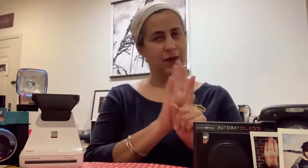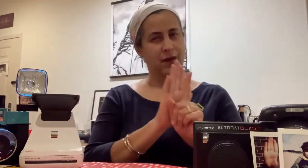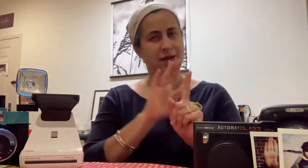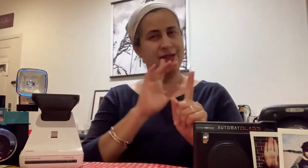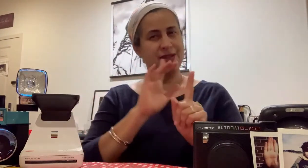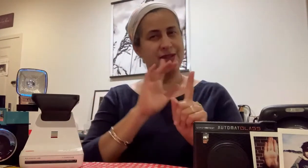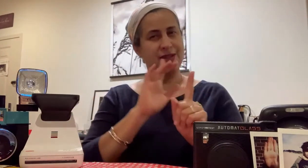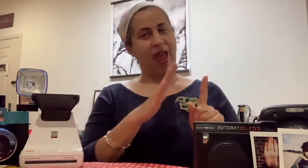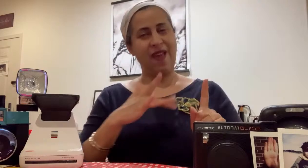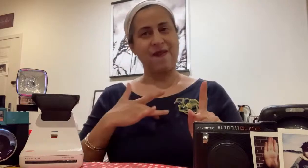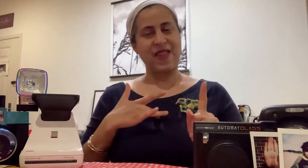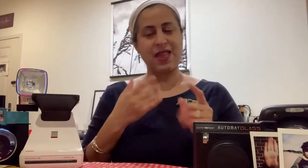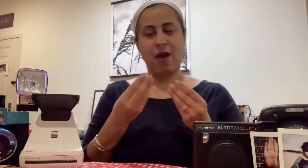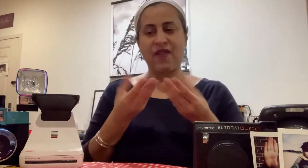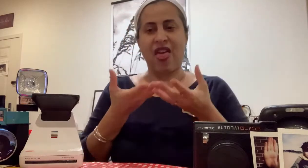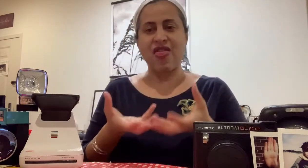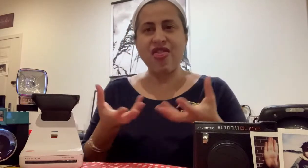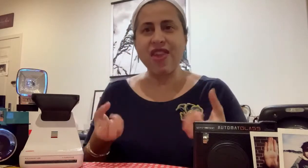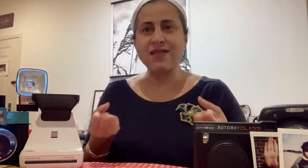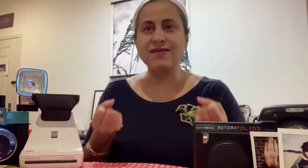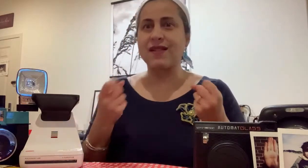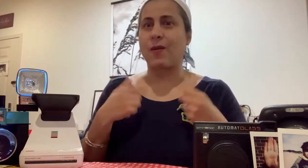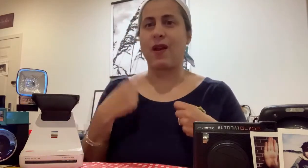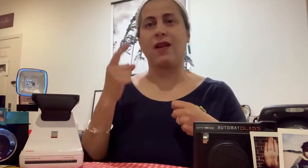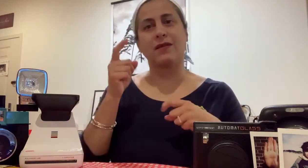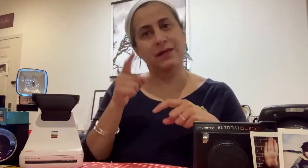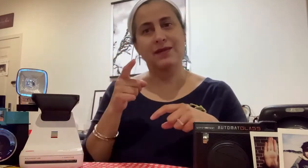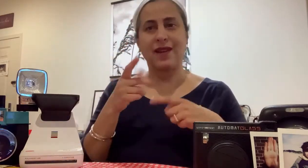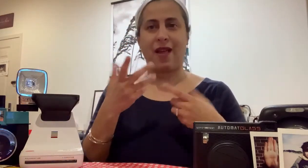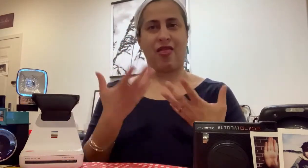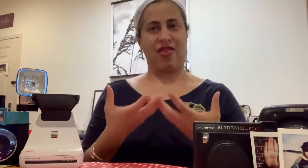physicality. I miss the Polaroids. I liked being able to touch things.